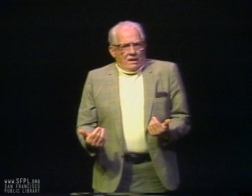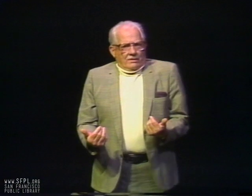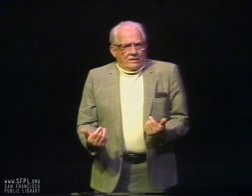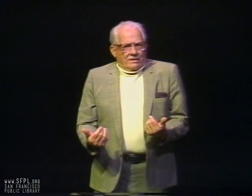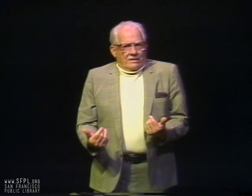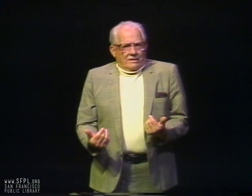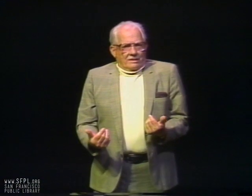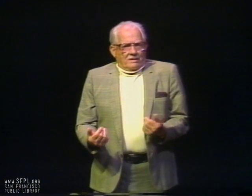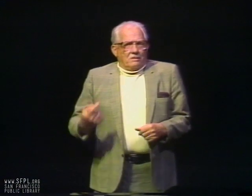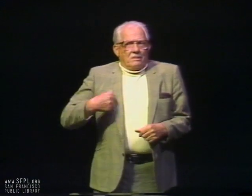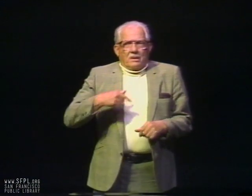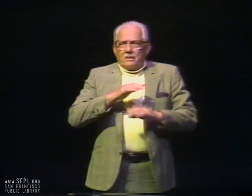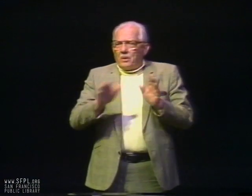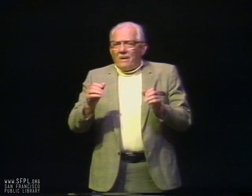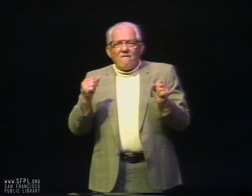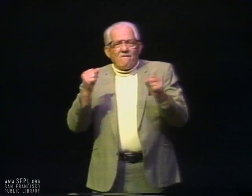didn't fight for accessibility.